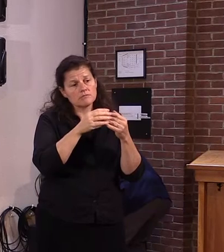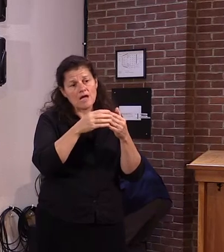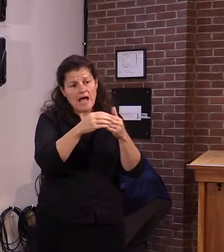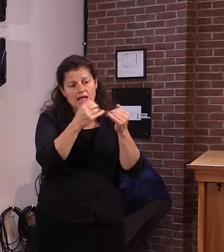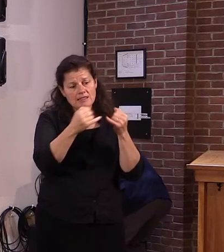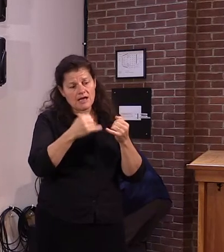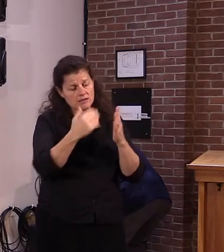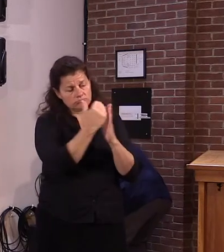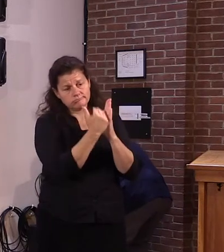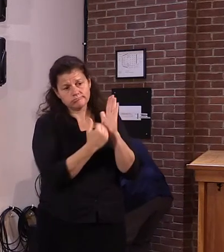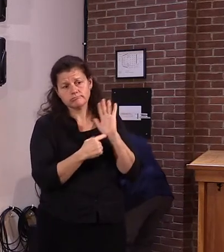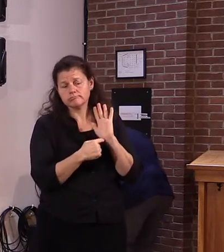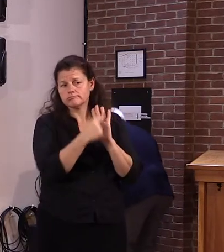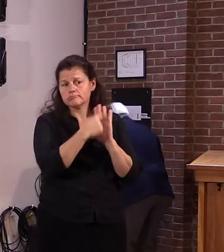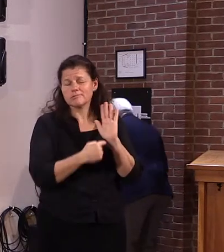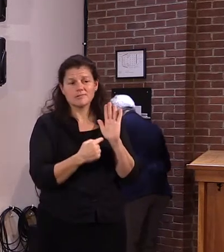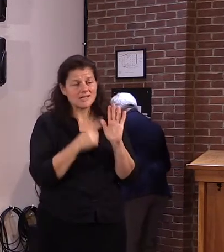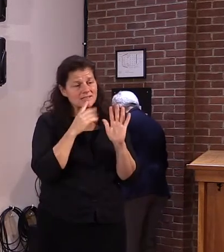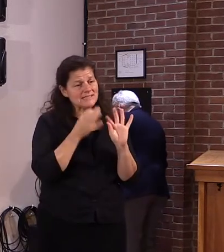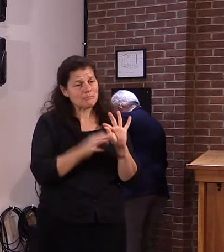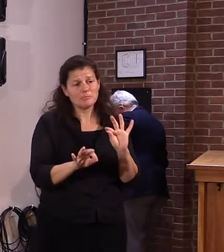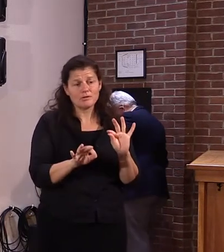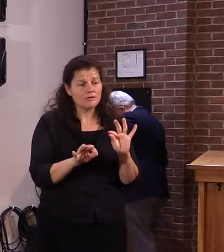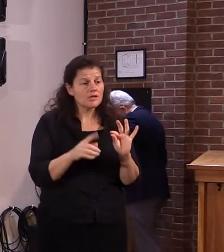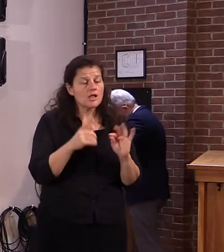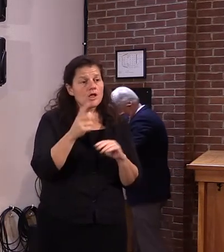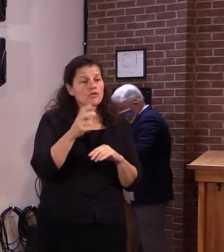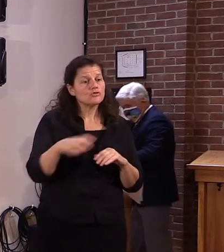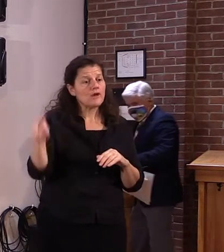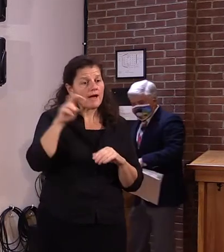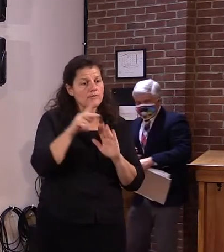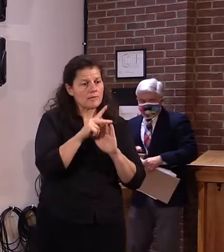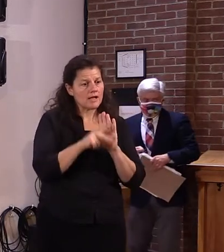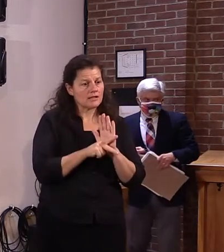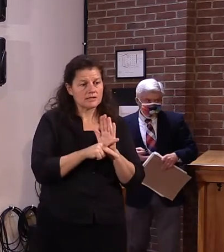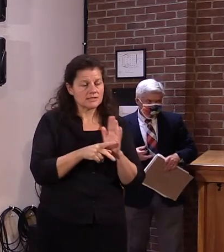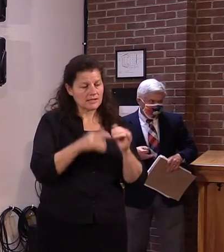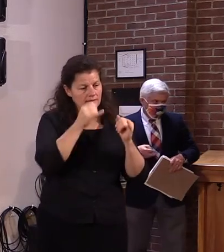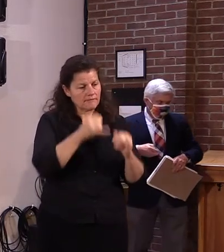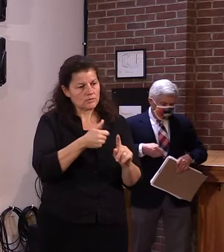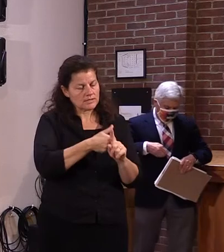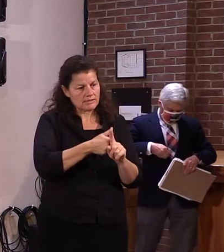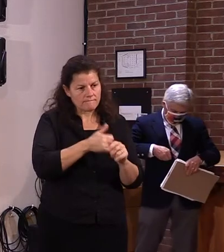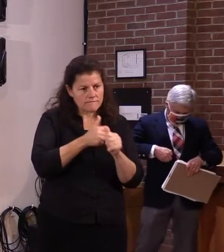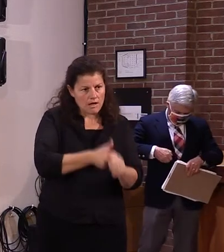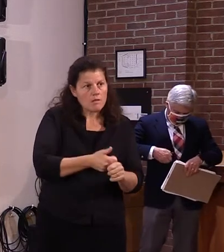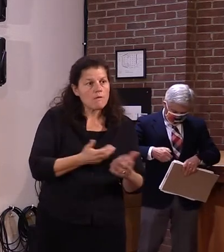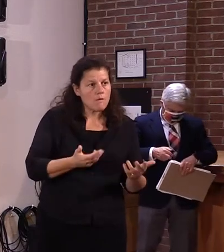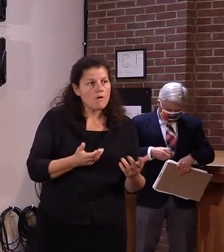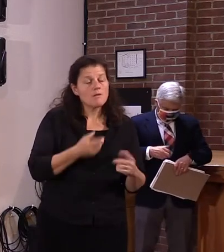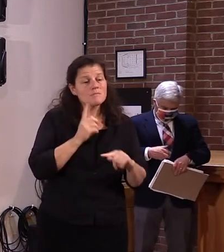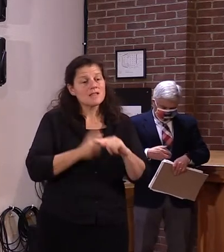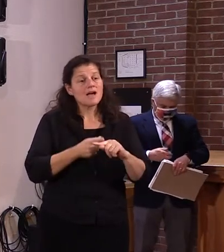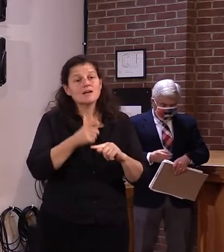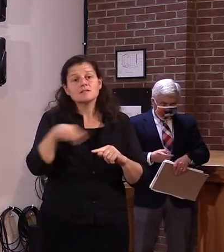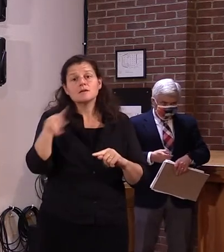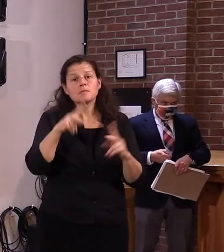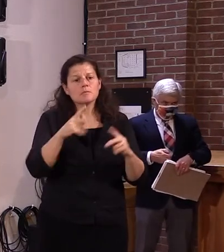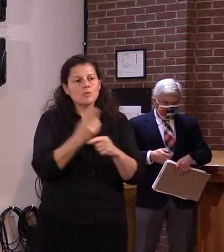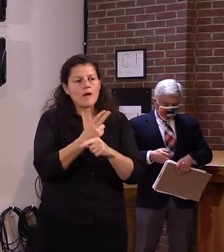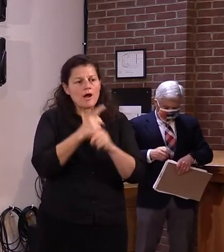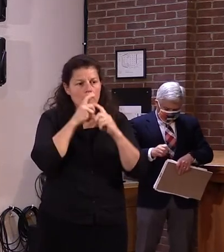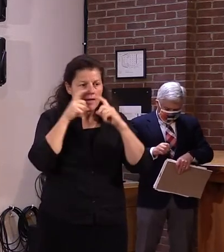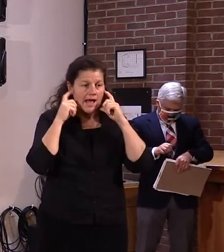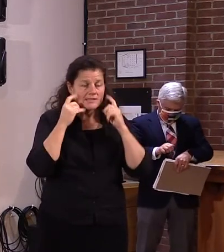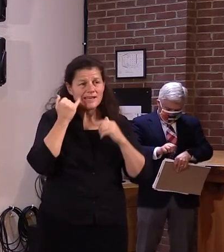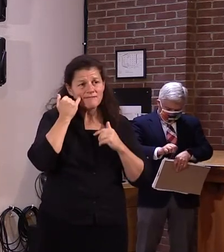respects. The travel policies are important. That's individual. But making sure people wear a mask, stay home when